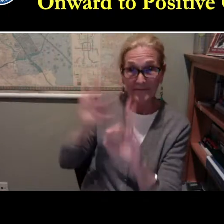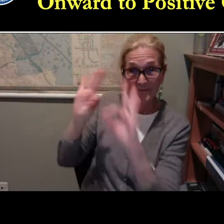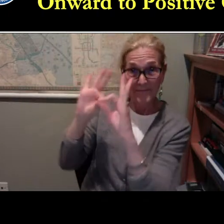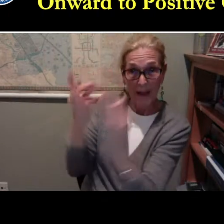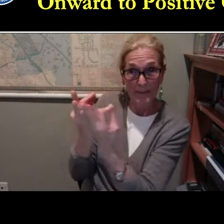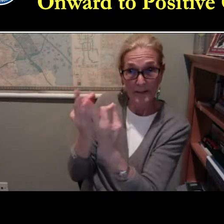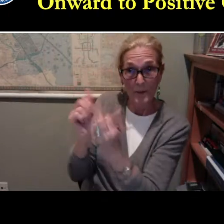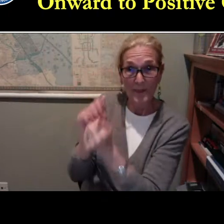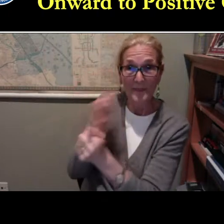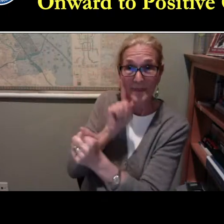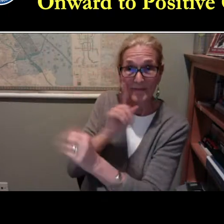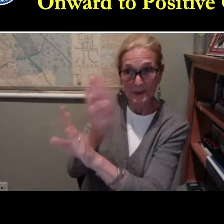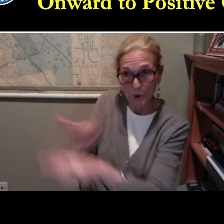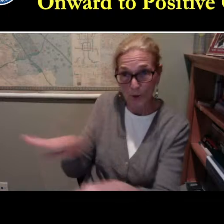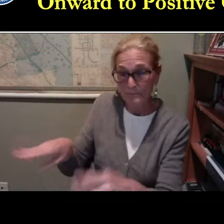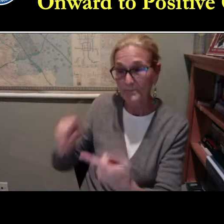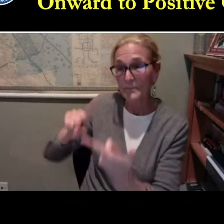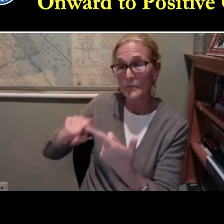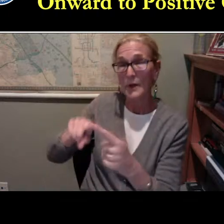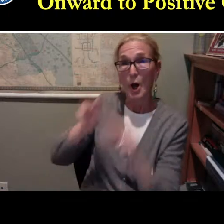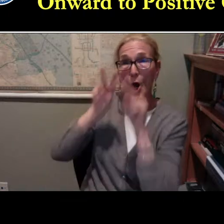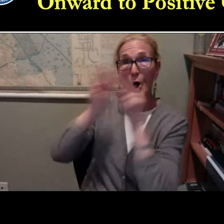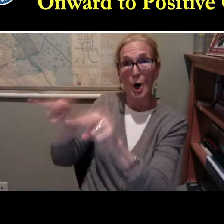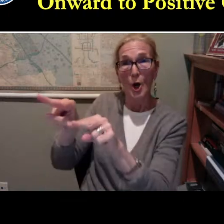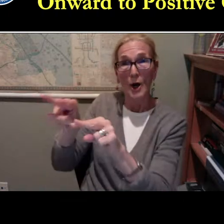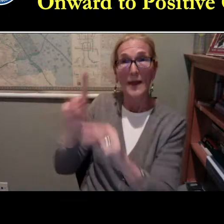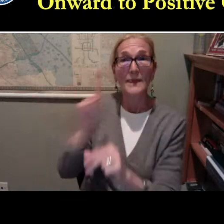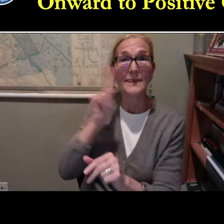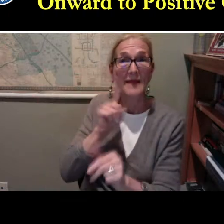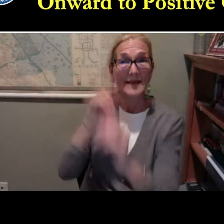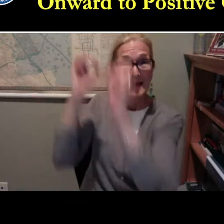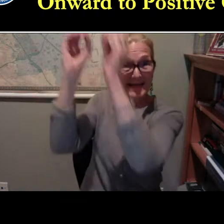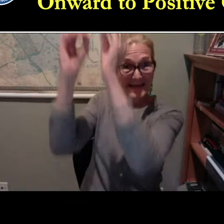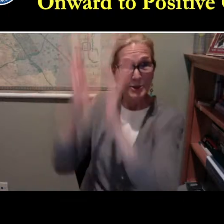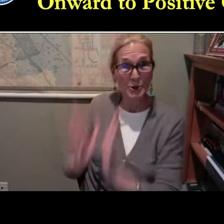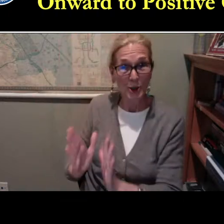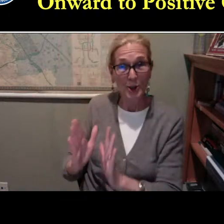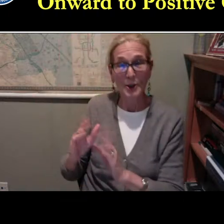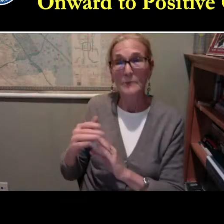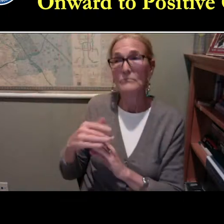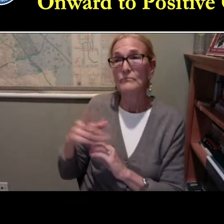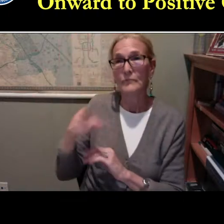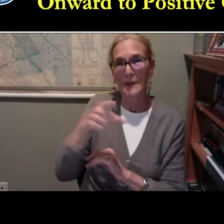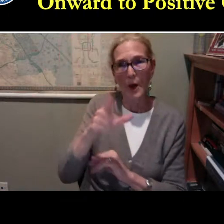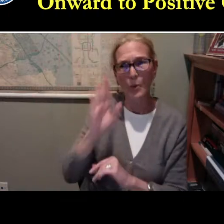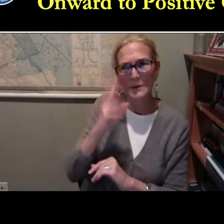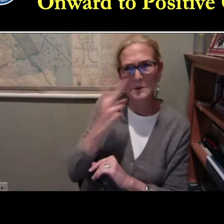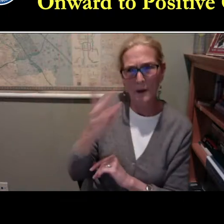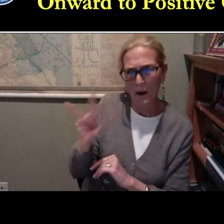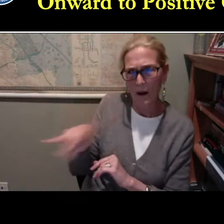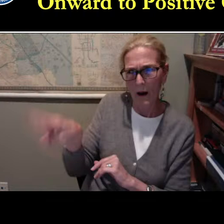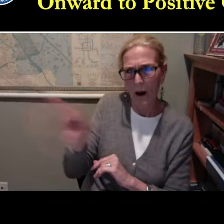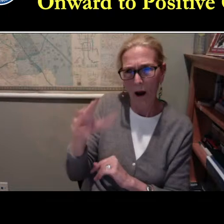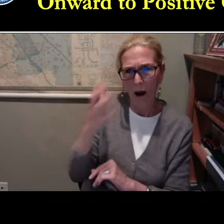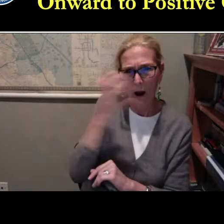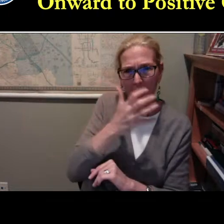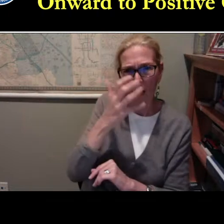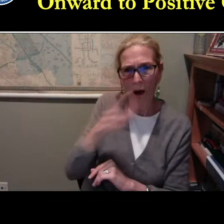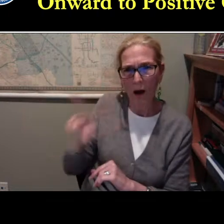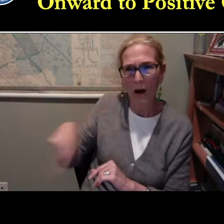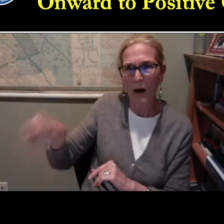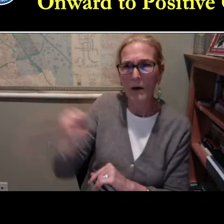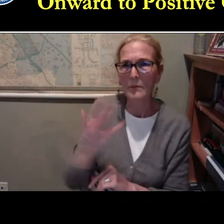How do we emphasize that the choice of both? So if we look at families with deaf children and we're looking at